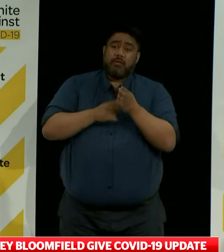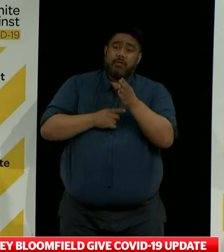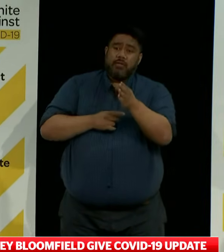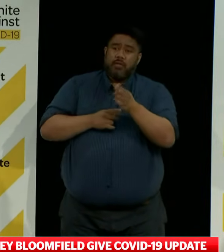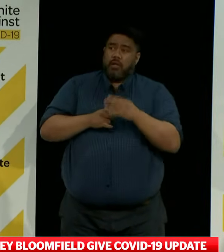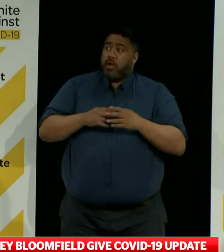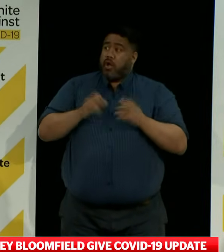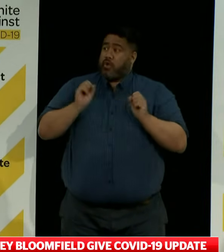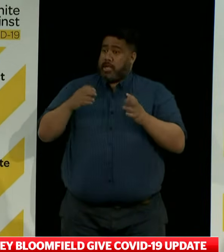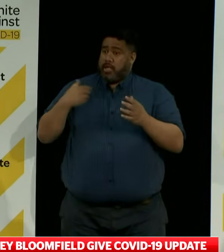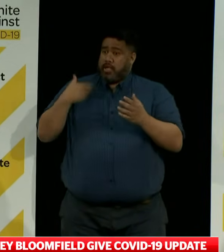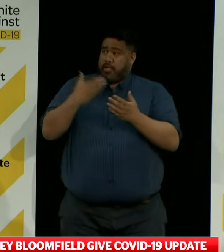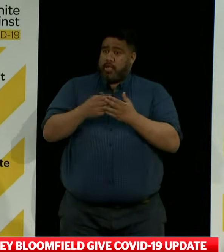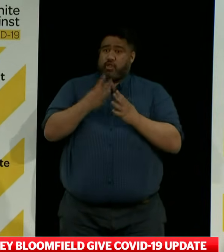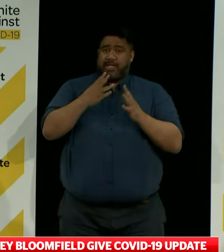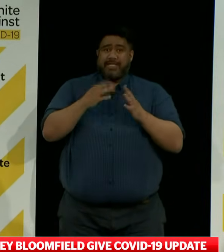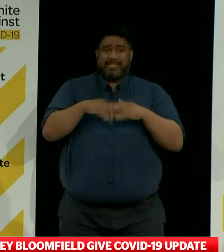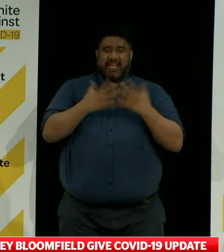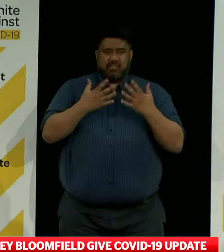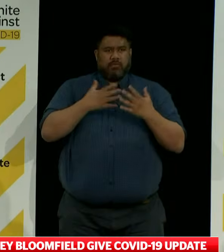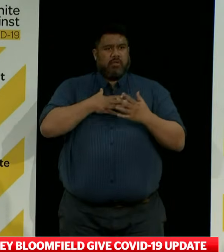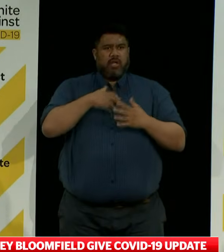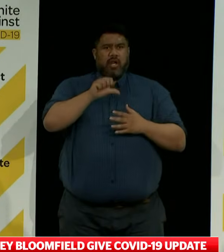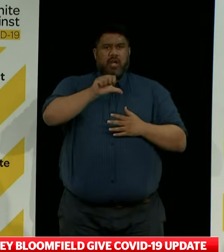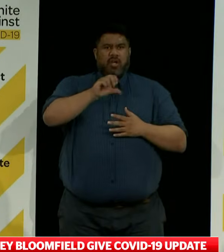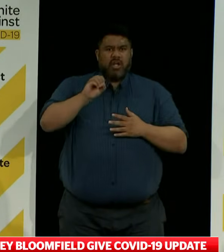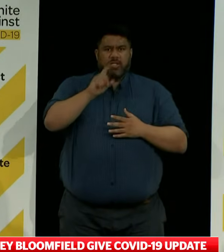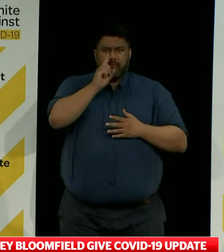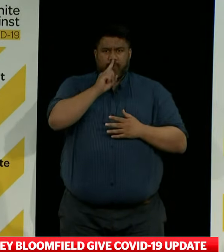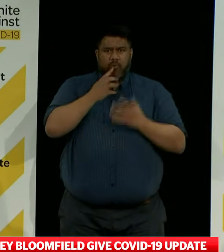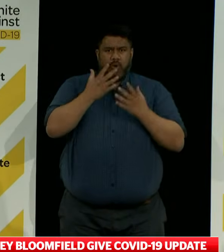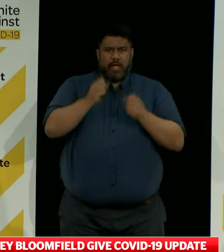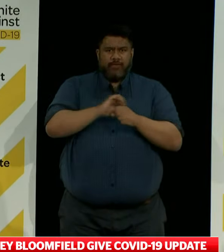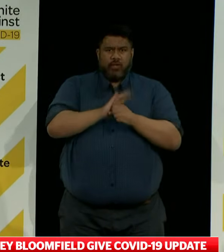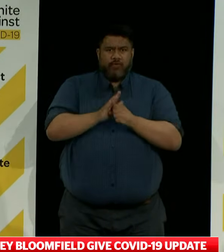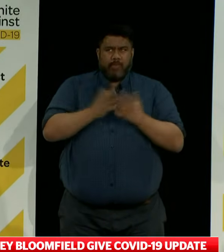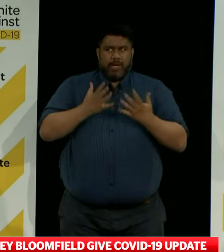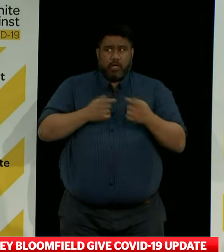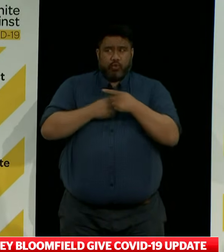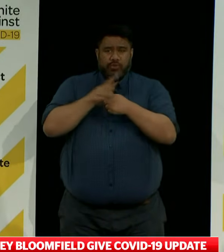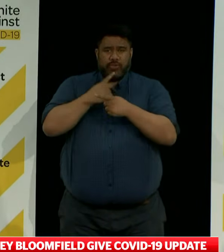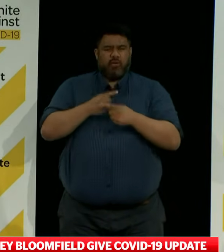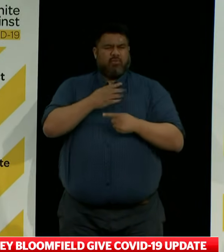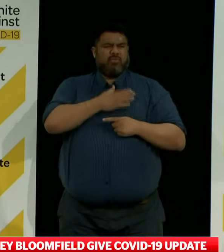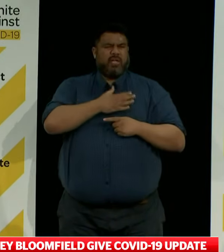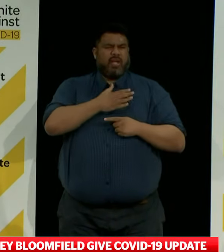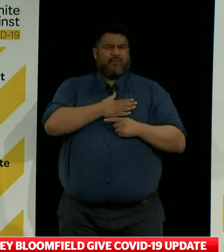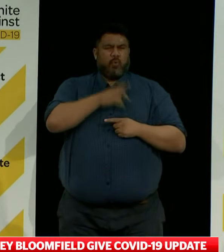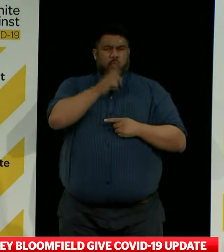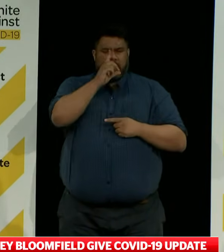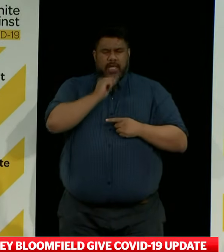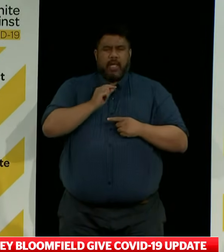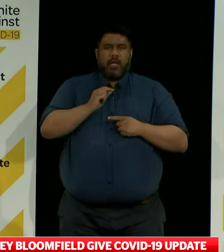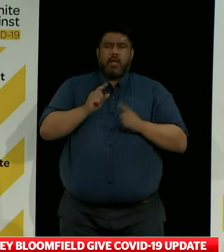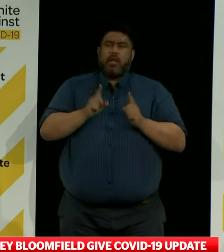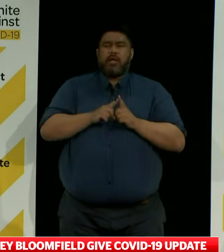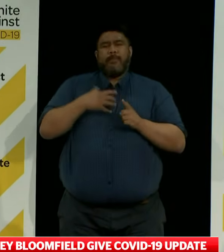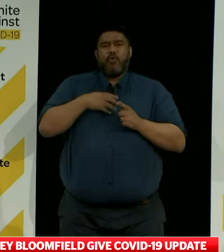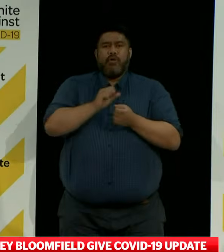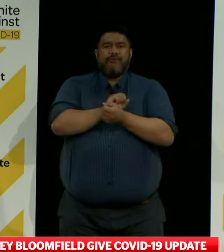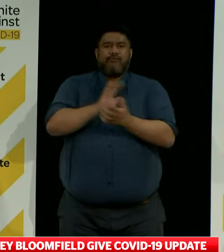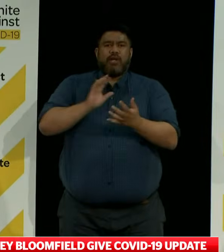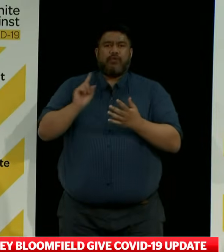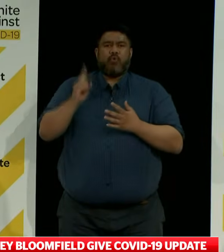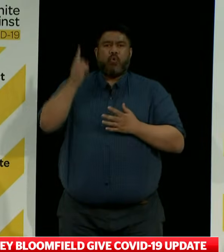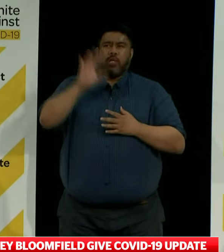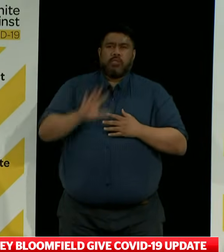90 cases in the last 3 days. If you're now feeling like it's safe to ease off and have some more freedoms in Auckland